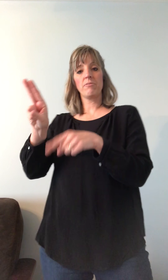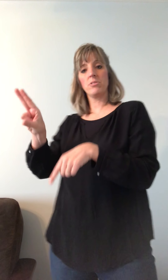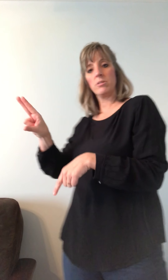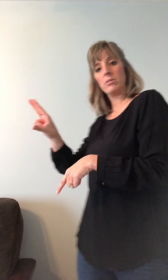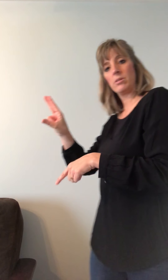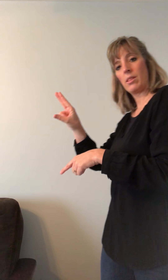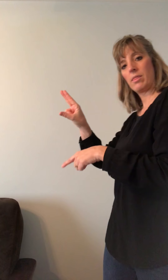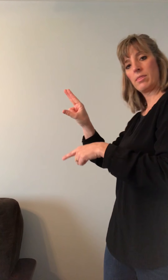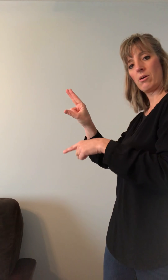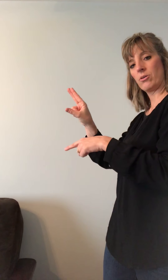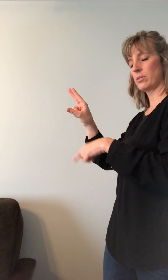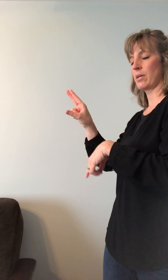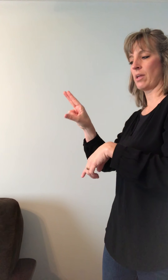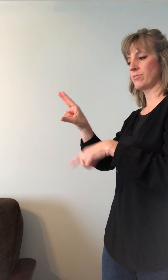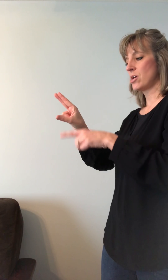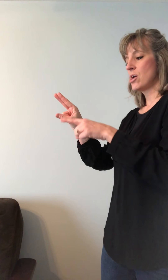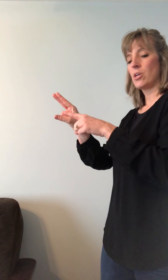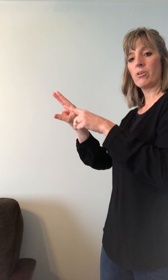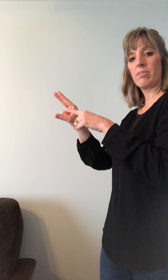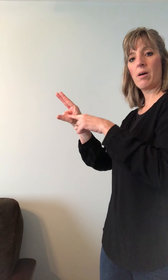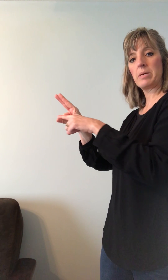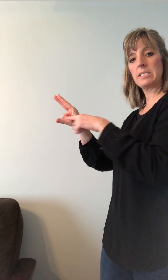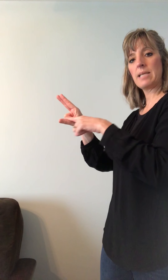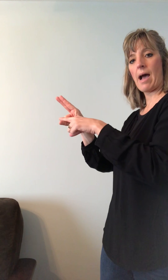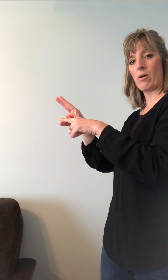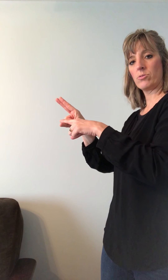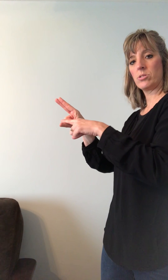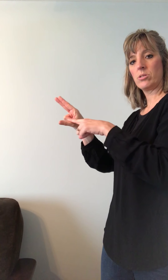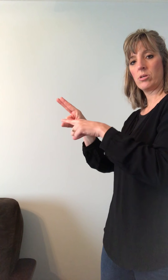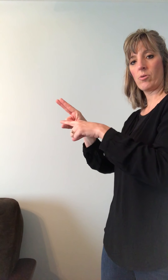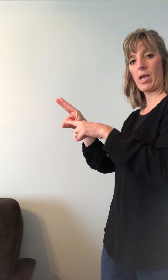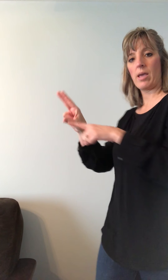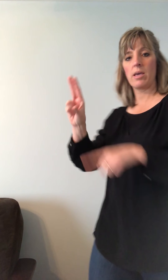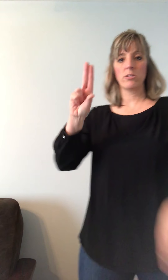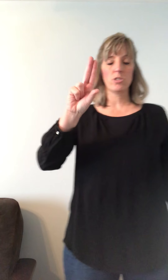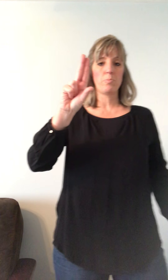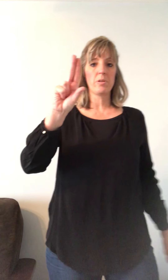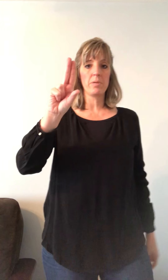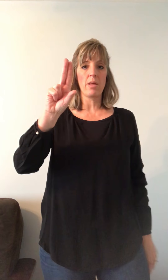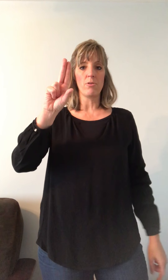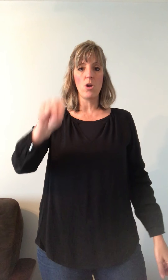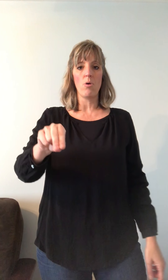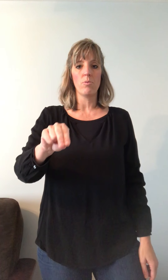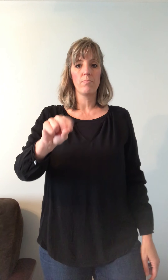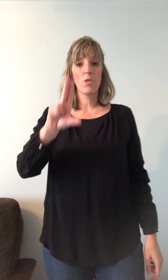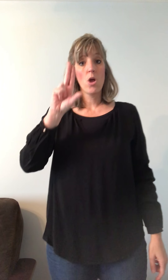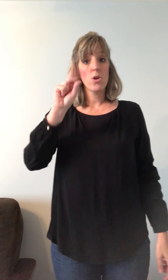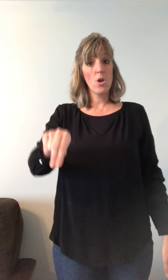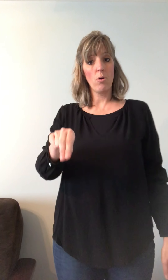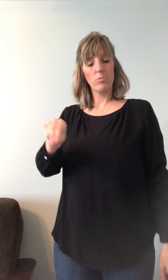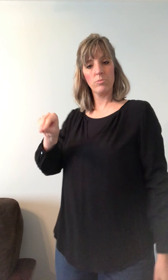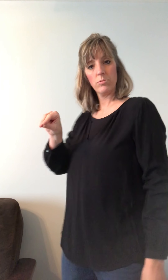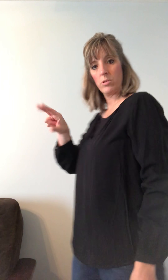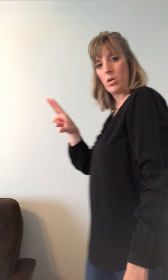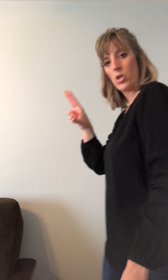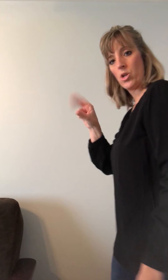left, or not your left. Your thumb is out, okay, and you just put them together. No, no,